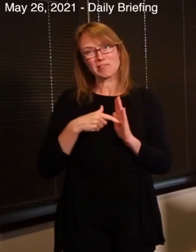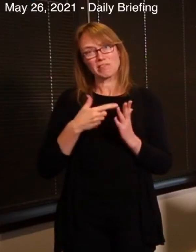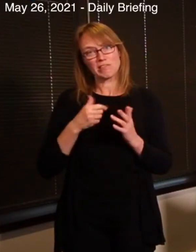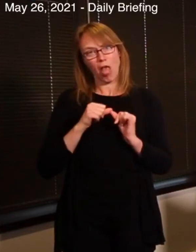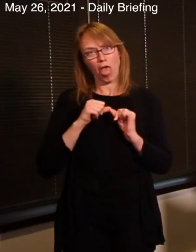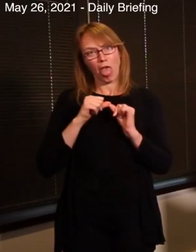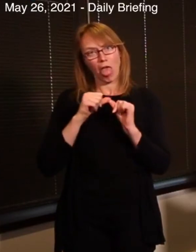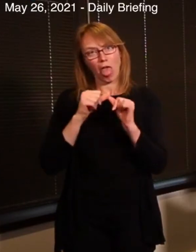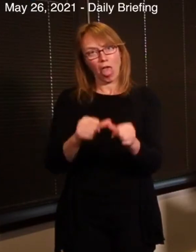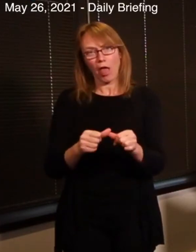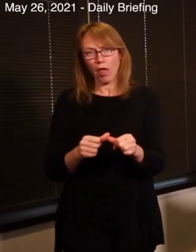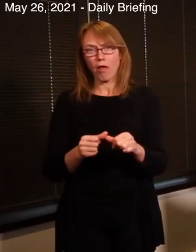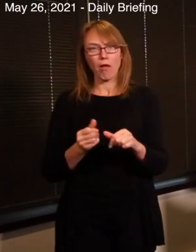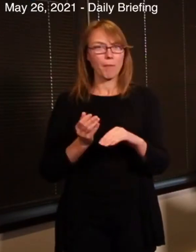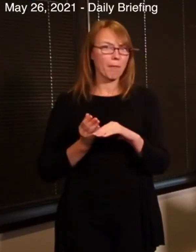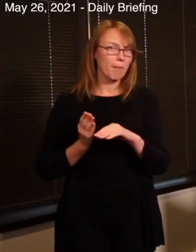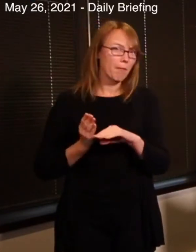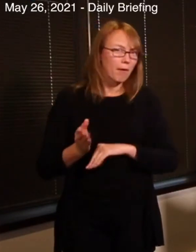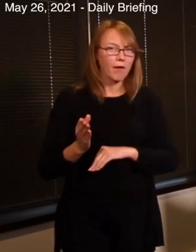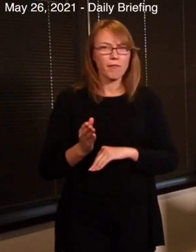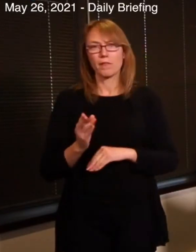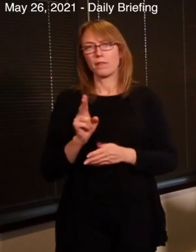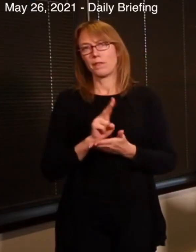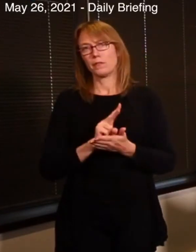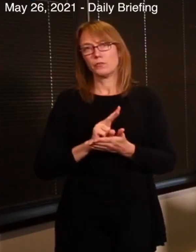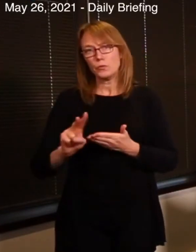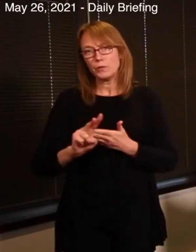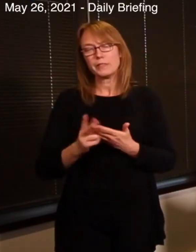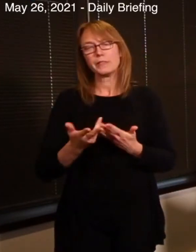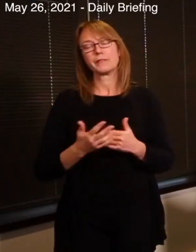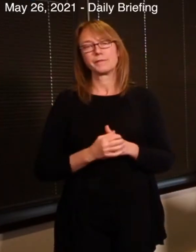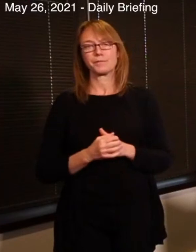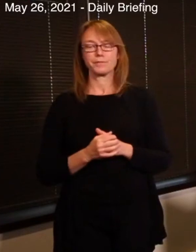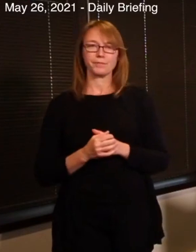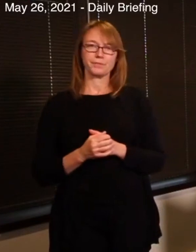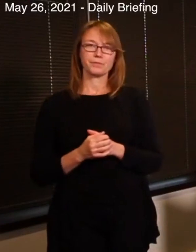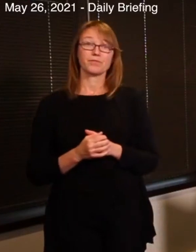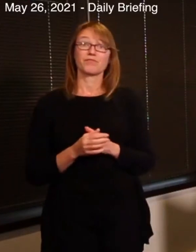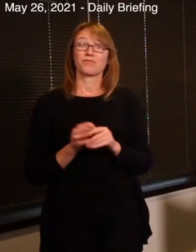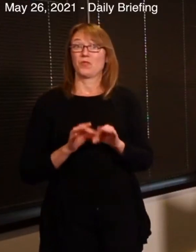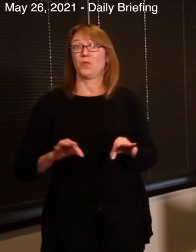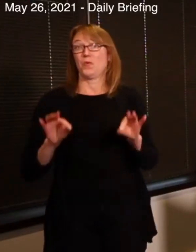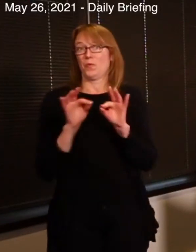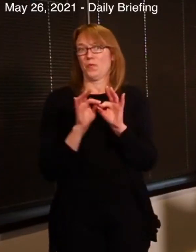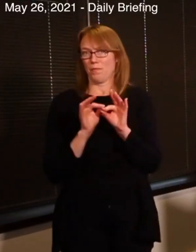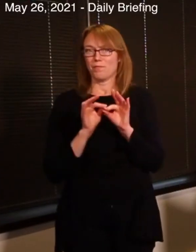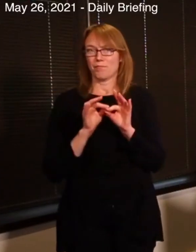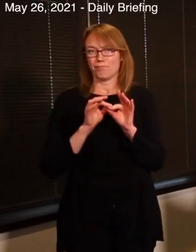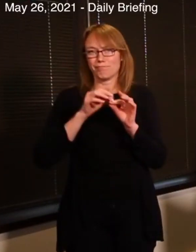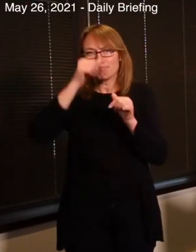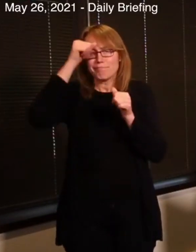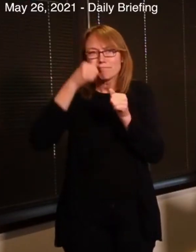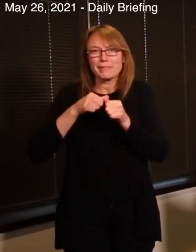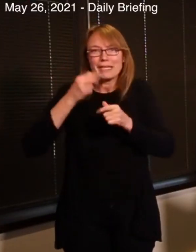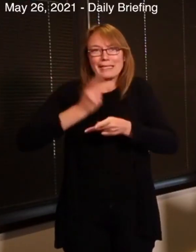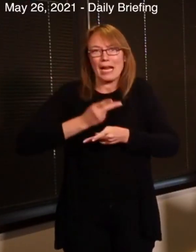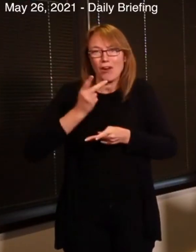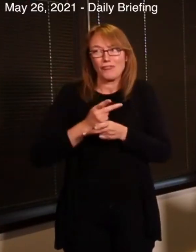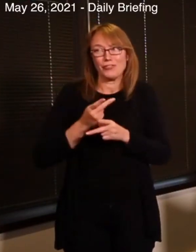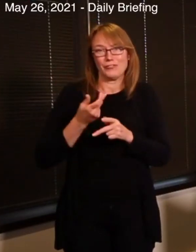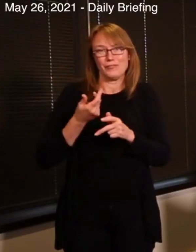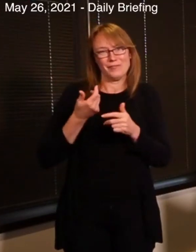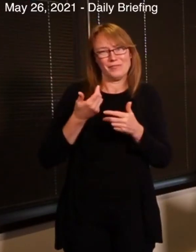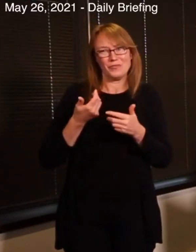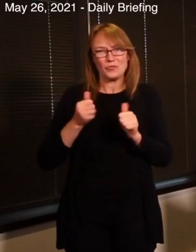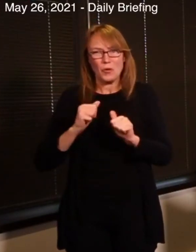that spike that we saw last summer, which was around the July timeframe, and prevent any more deaths from occurring like we had last summer as